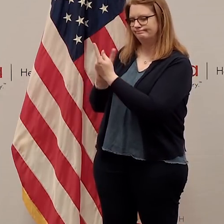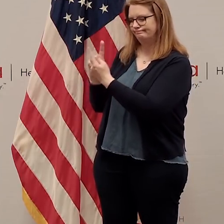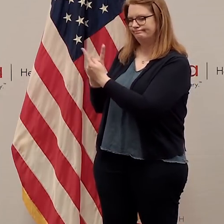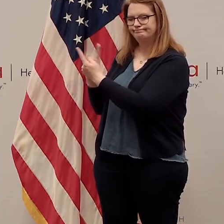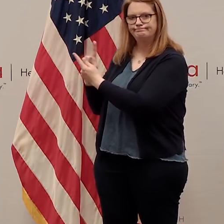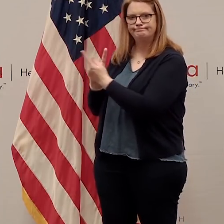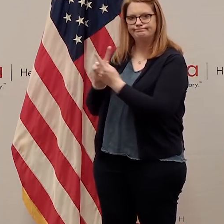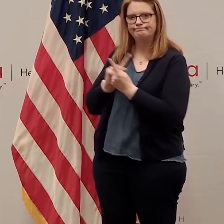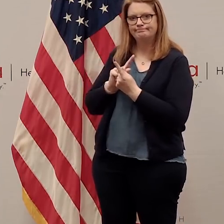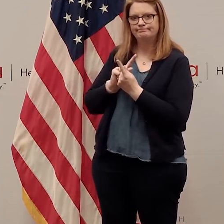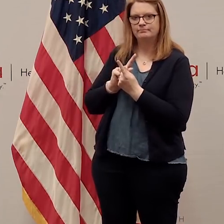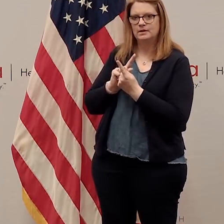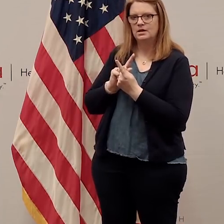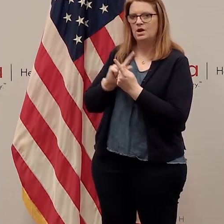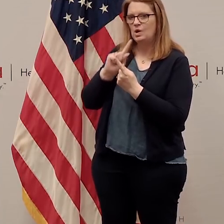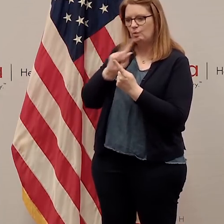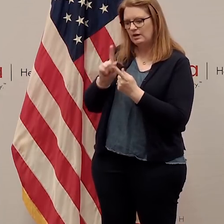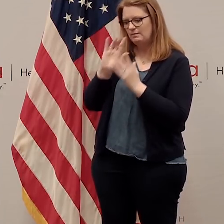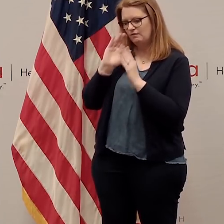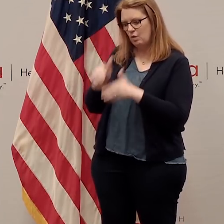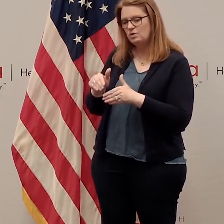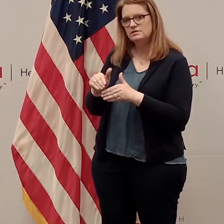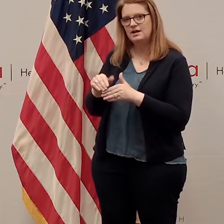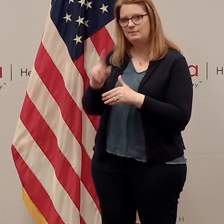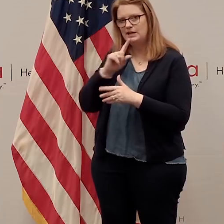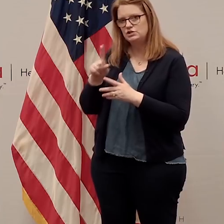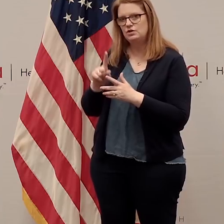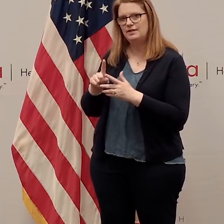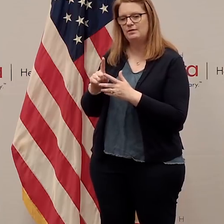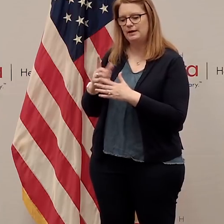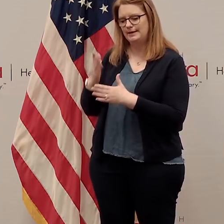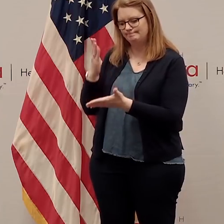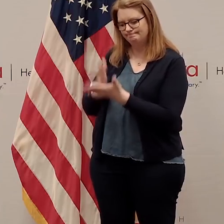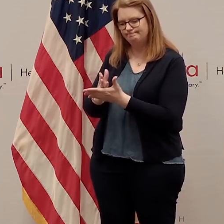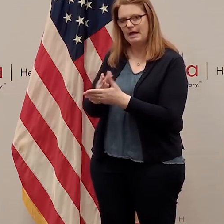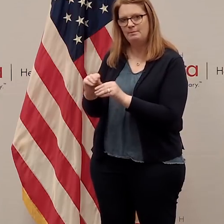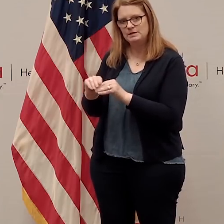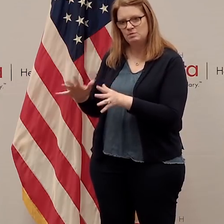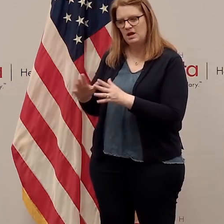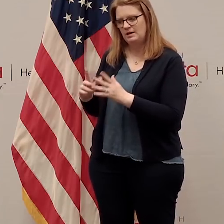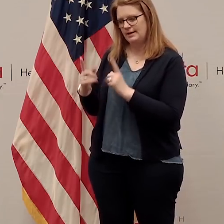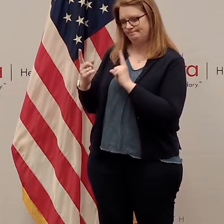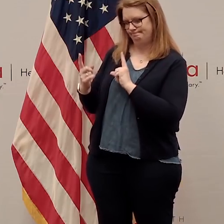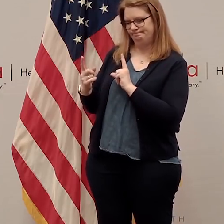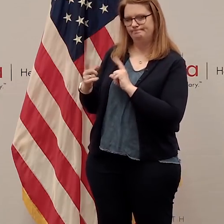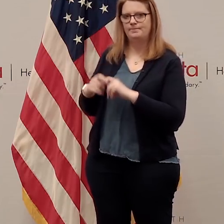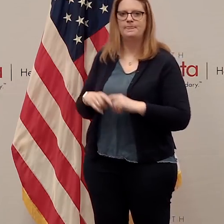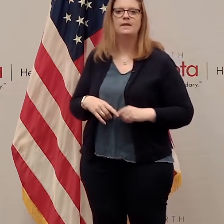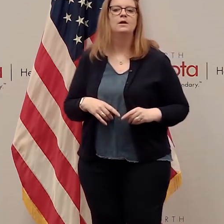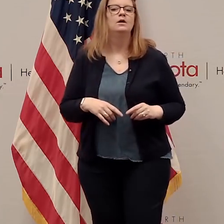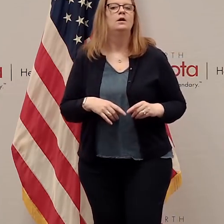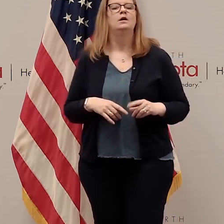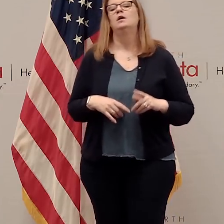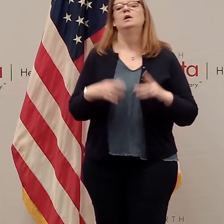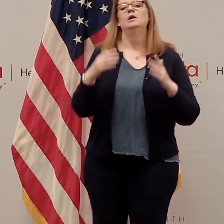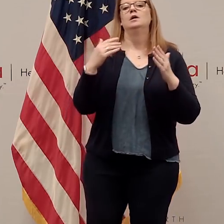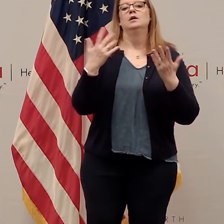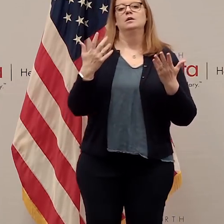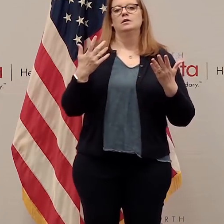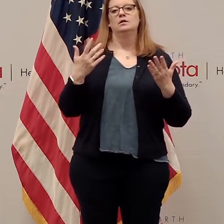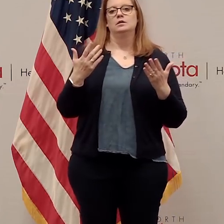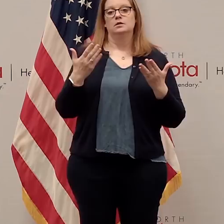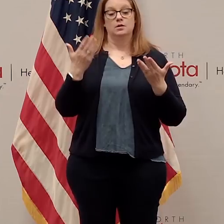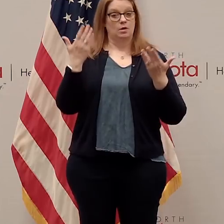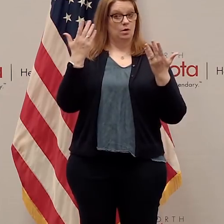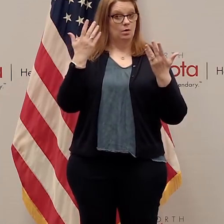disciplined in making sure that it's not happening. And of course, we do have, I've said before, and I'll say it again, which is, again, we hope to not go back to